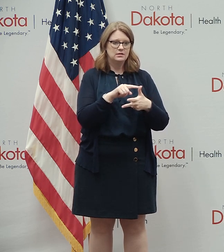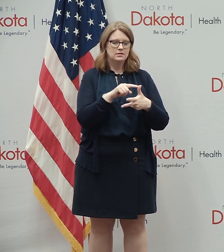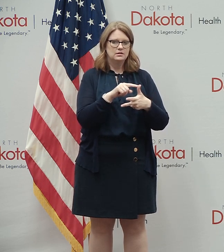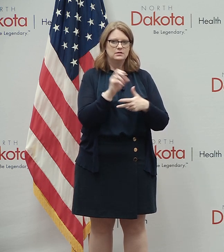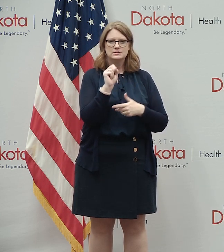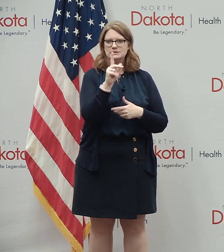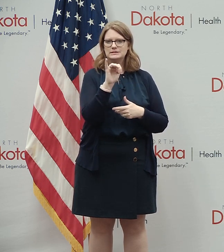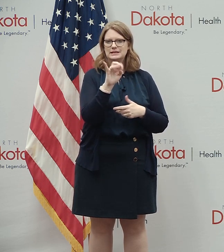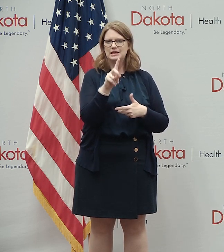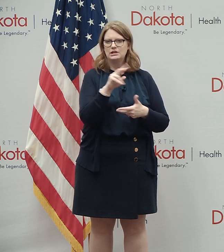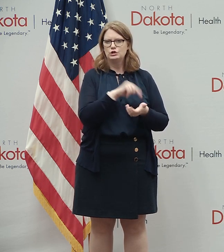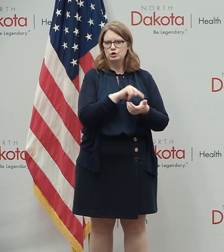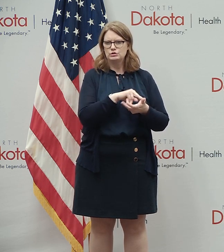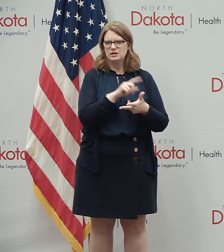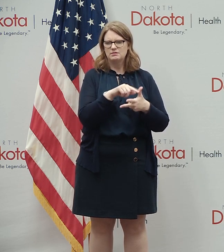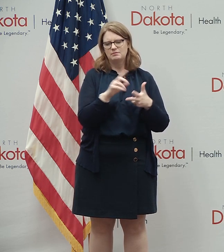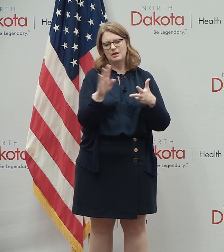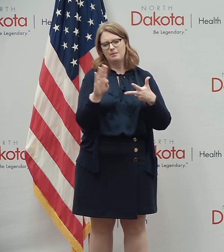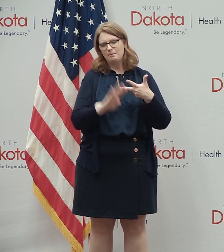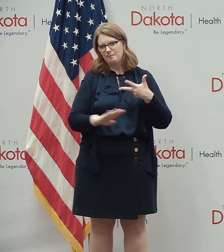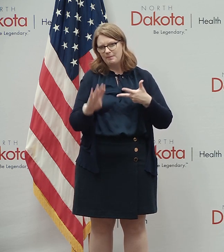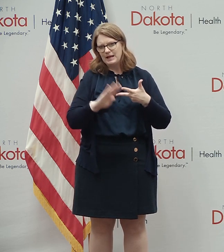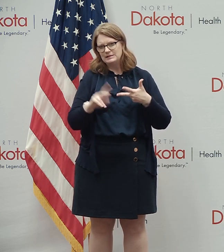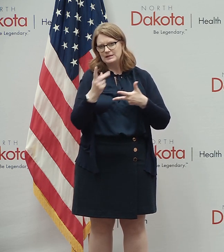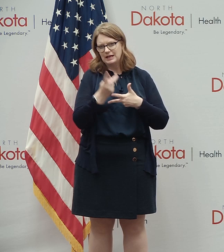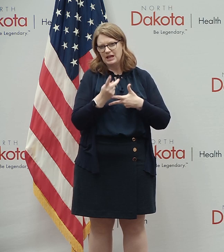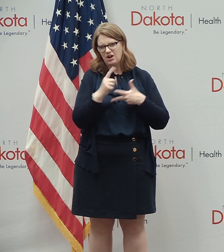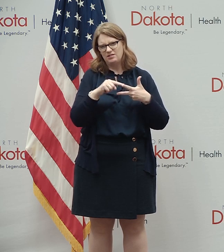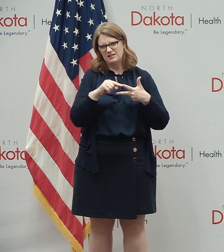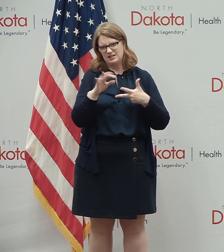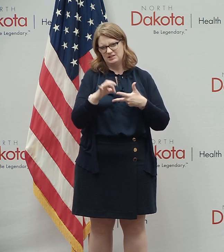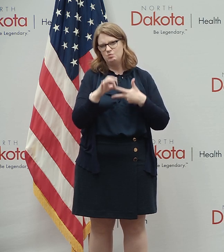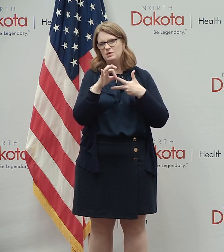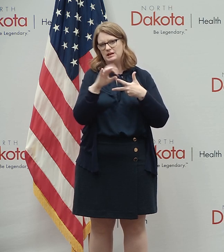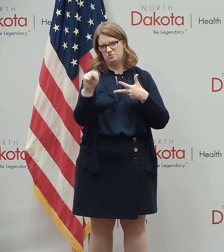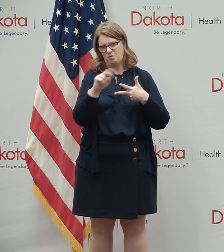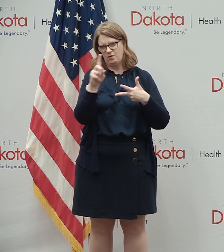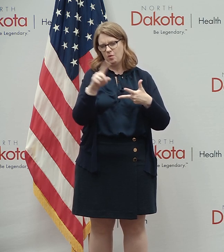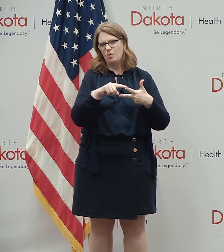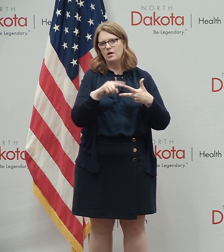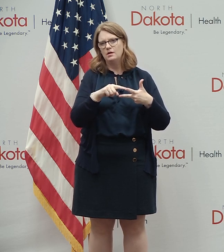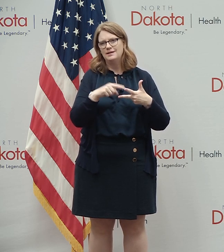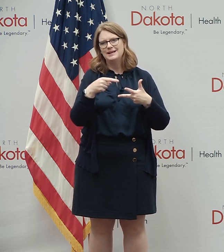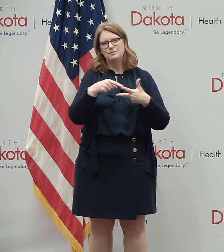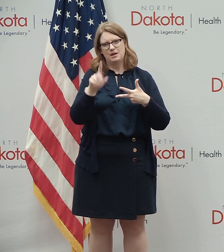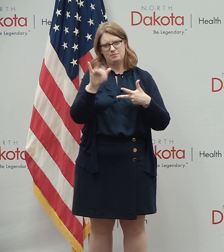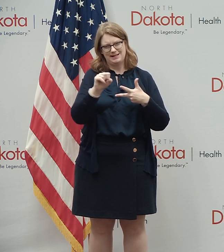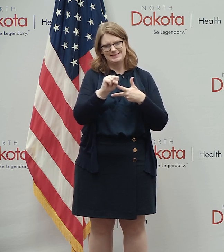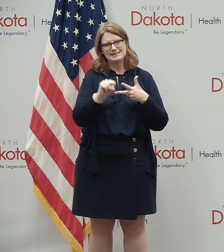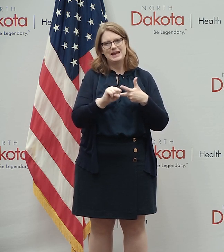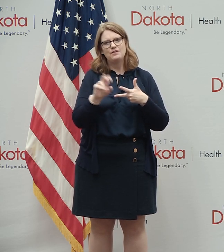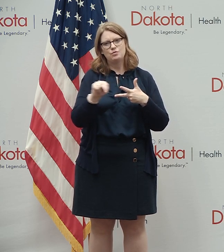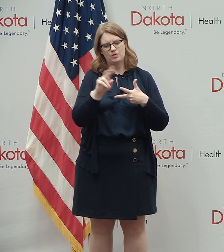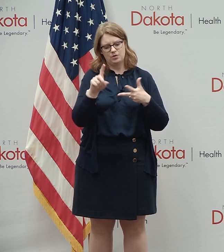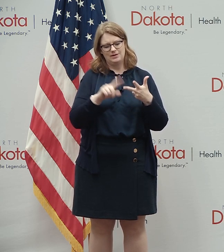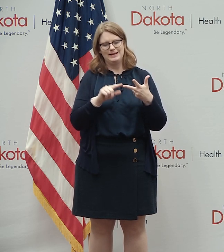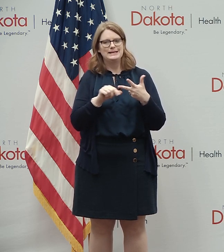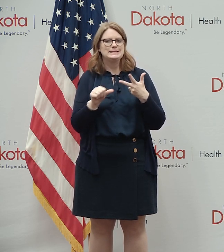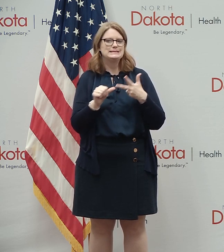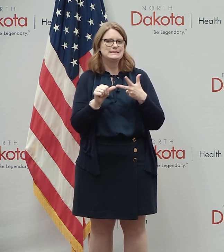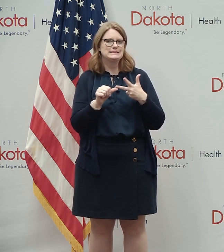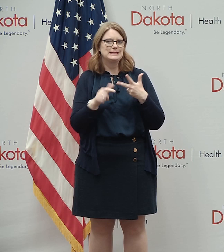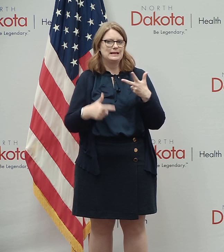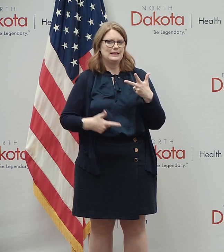that people know about all over the country; basic care, which is something unique to North Dakota, which is paid for by the state of North Dakota; and assisted